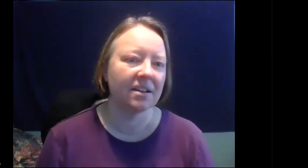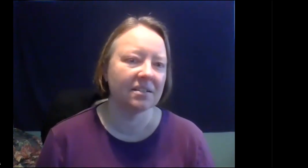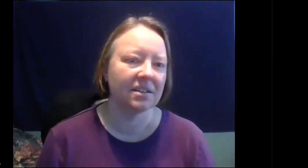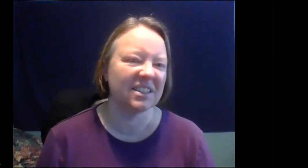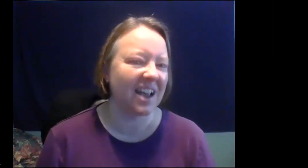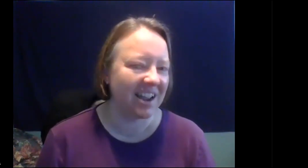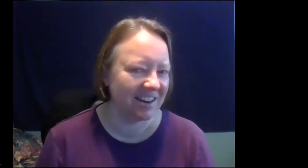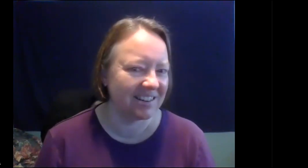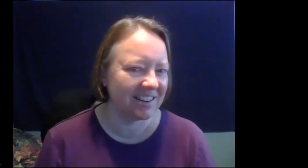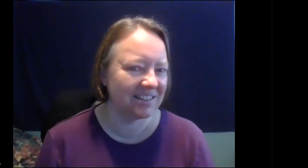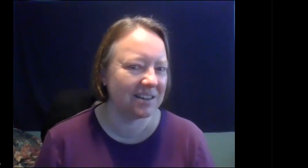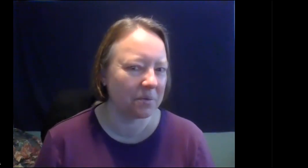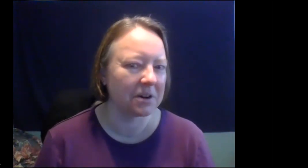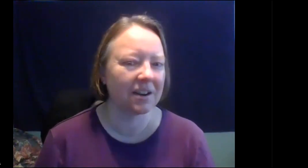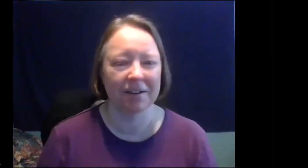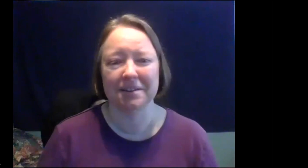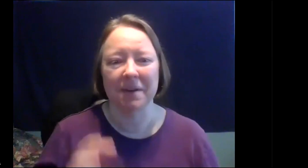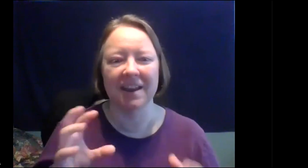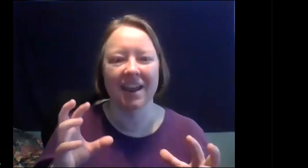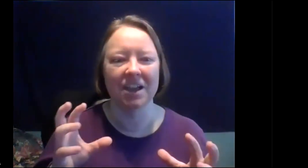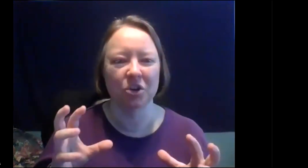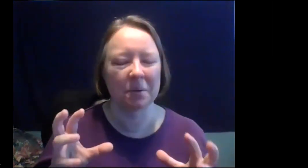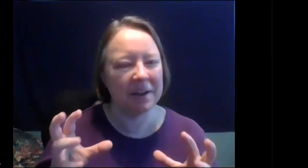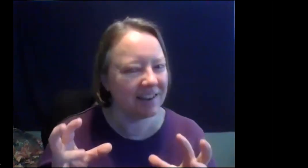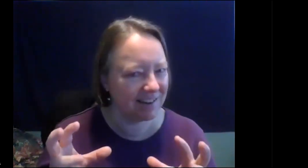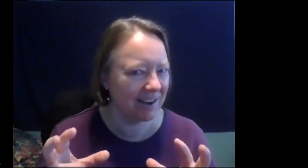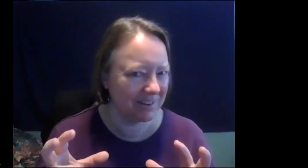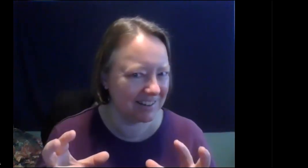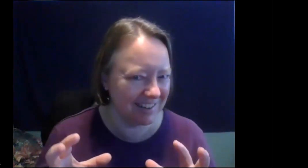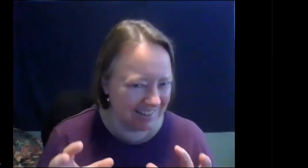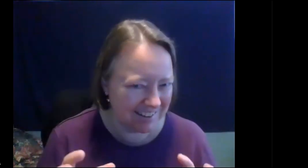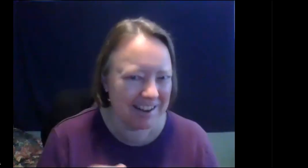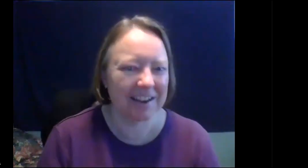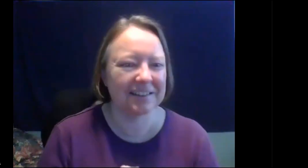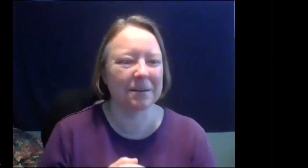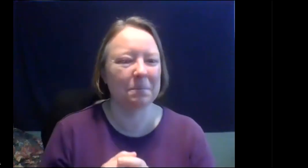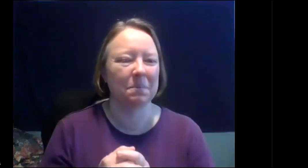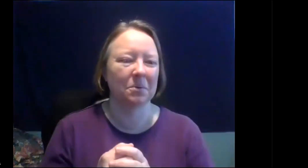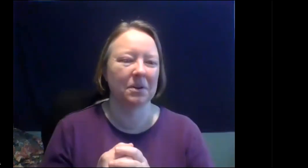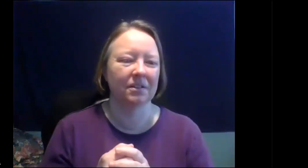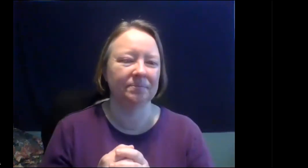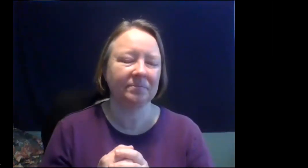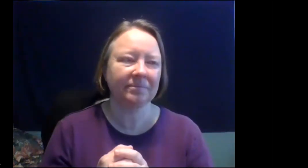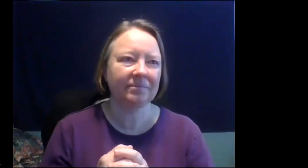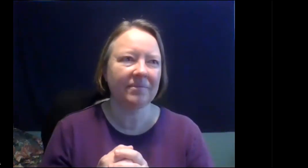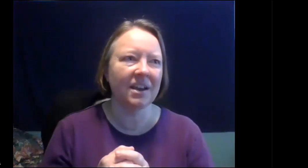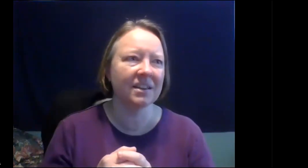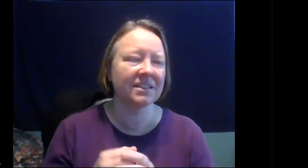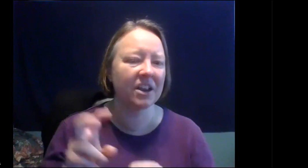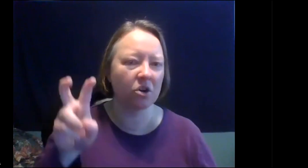that is signed is different depending on your opinion of it. Because some people will sign